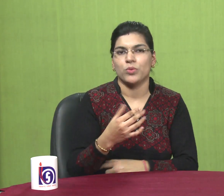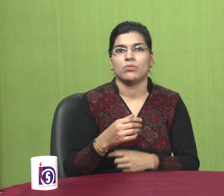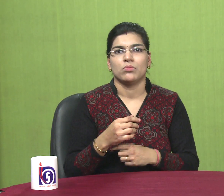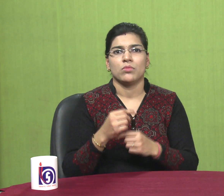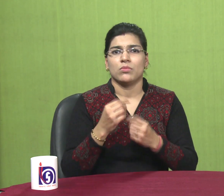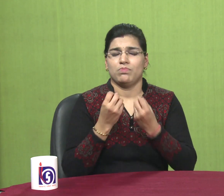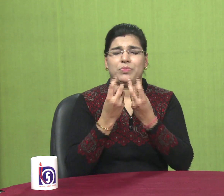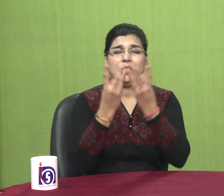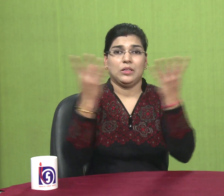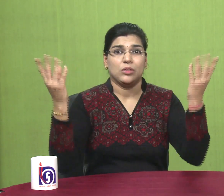new technology,